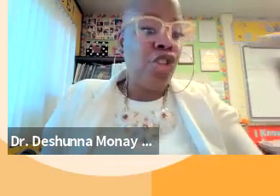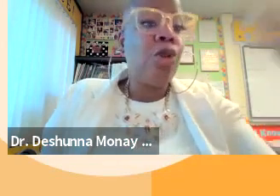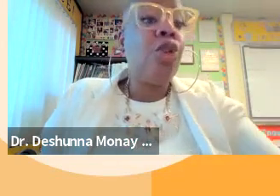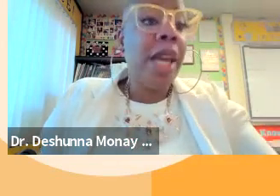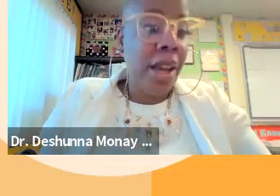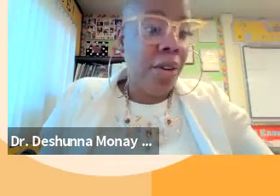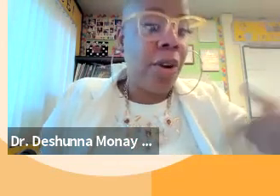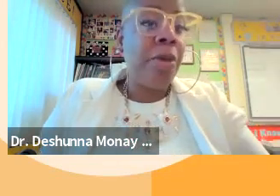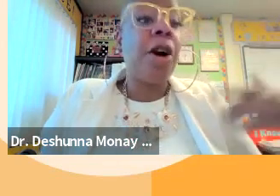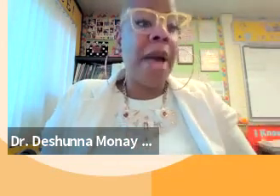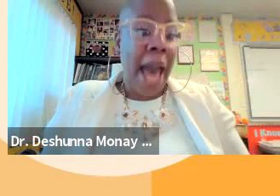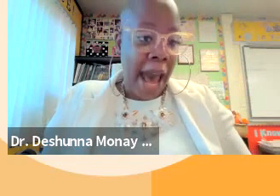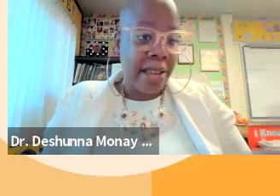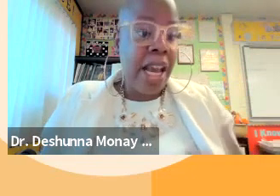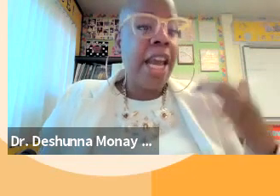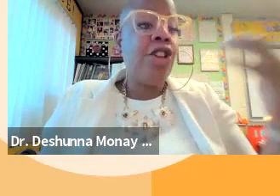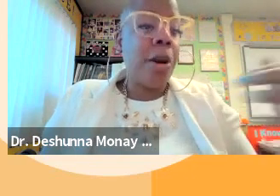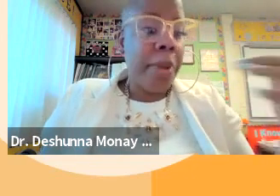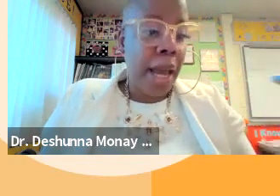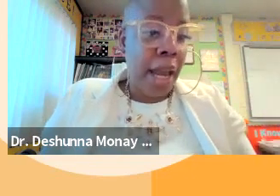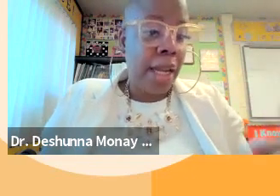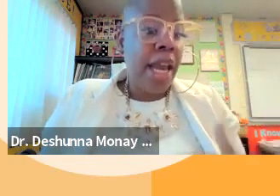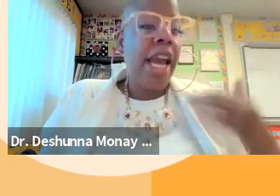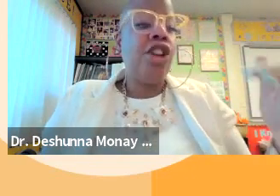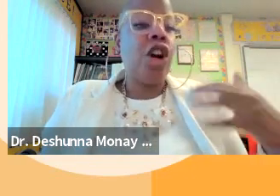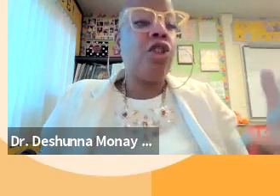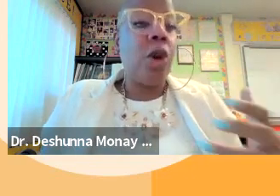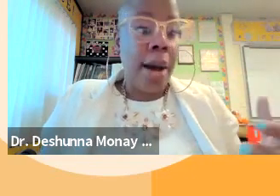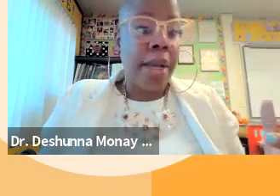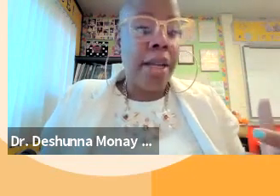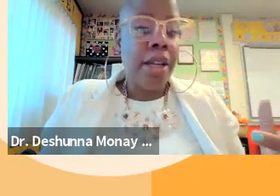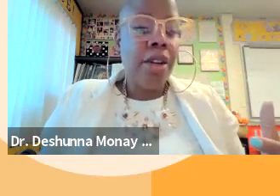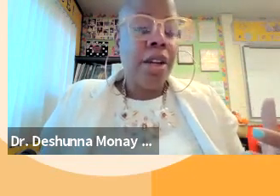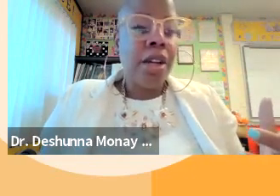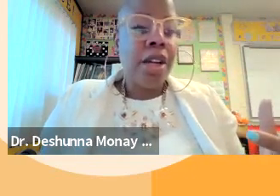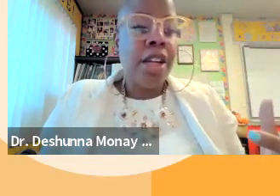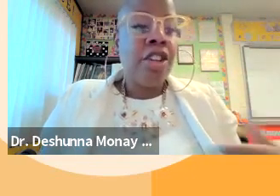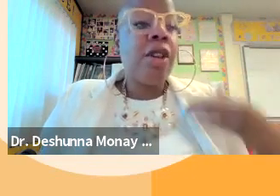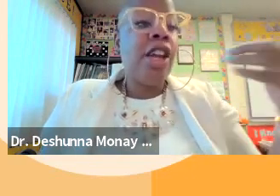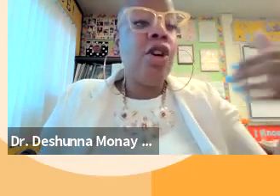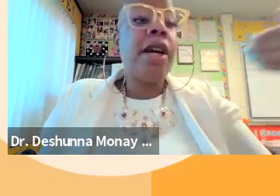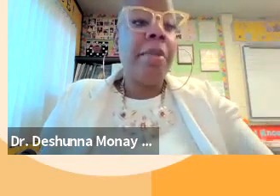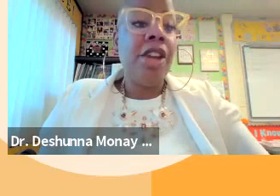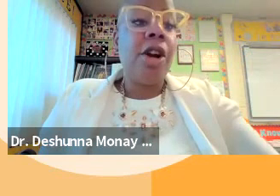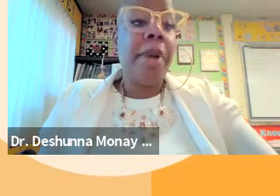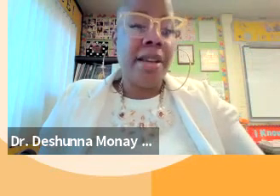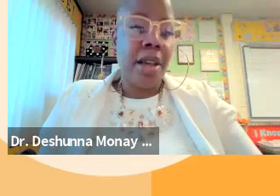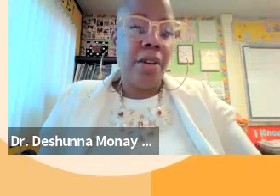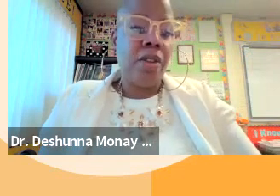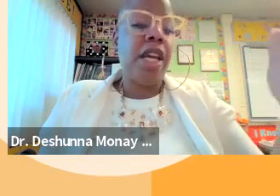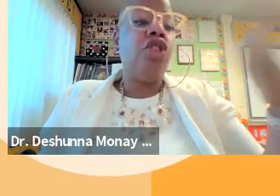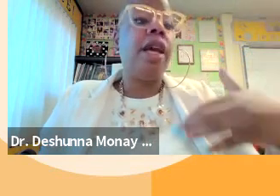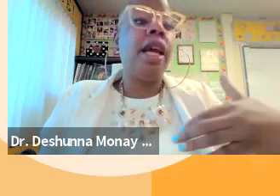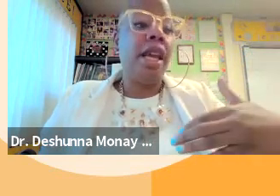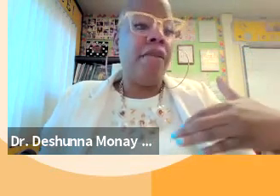I need you to heal from your past and your pain and your trauma, so that you can be your best